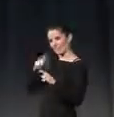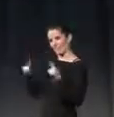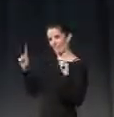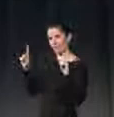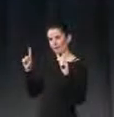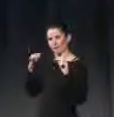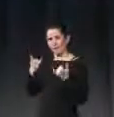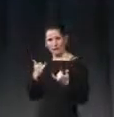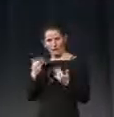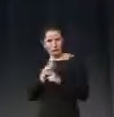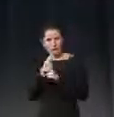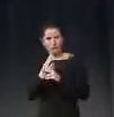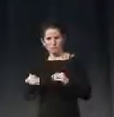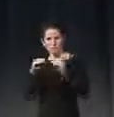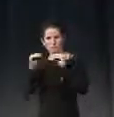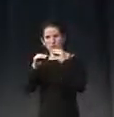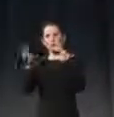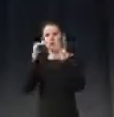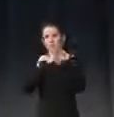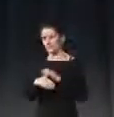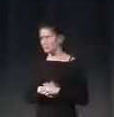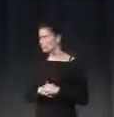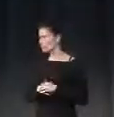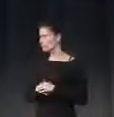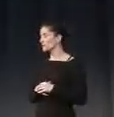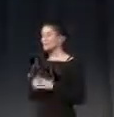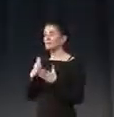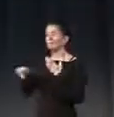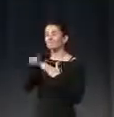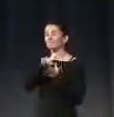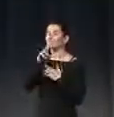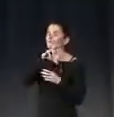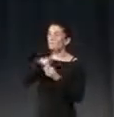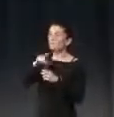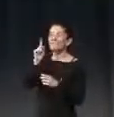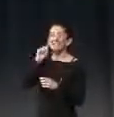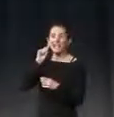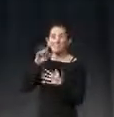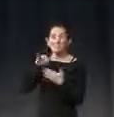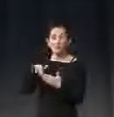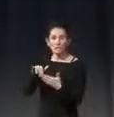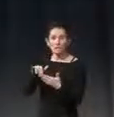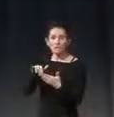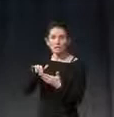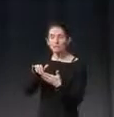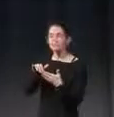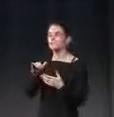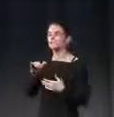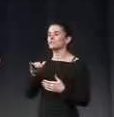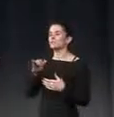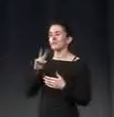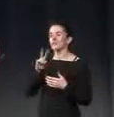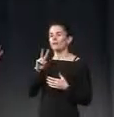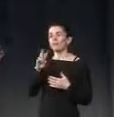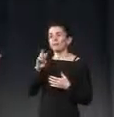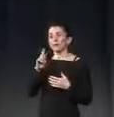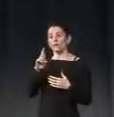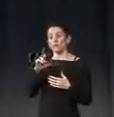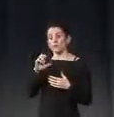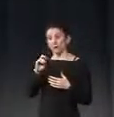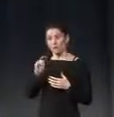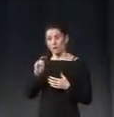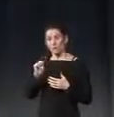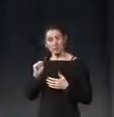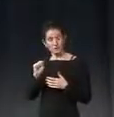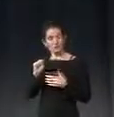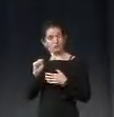for representation. For those of you in sound studies, I'll just note that Veit Earlman's influential book that has already been placed on the